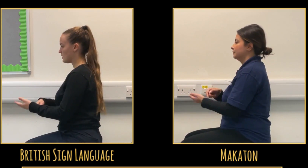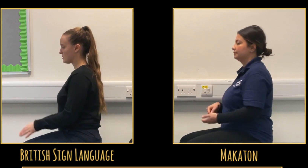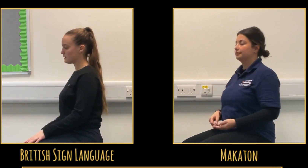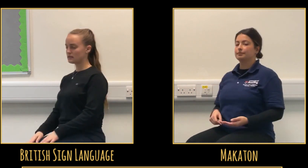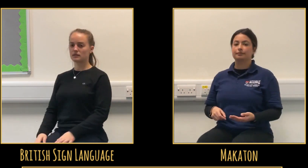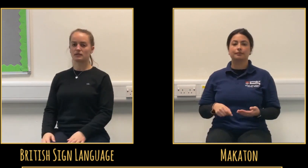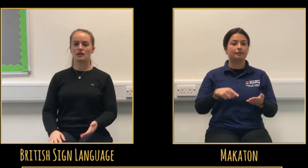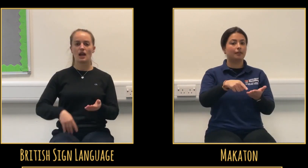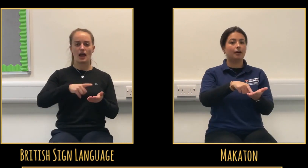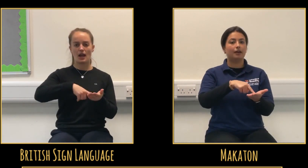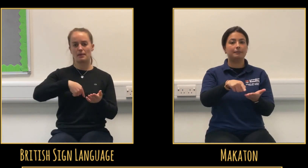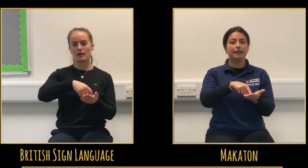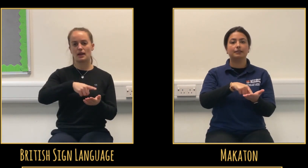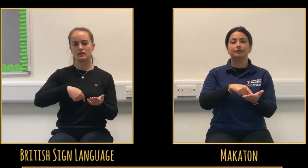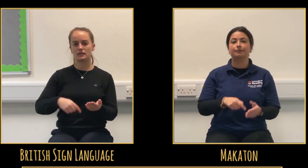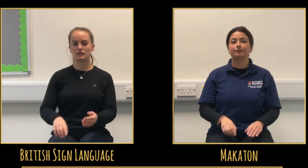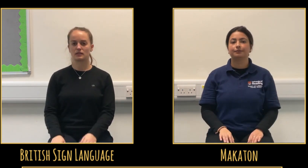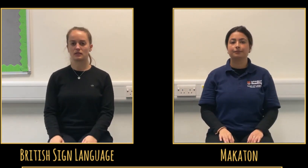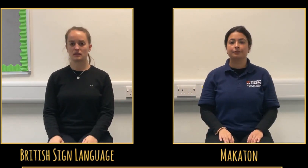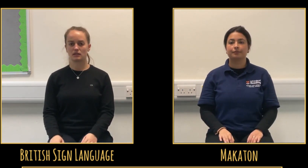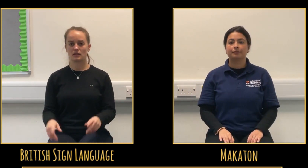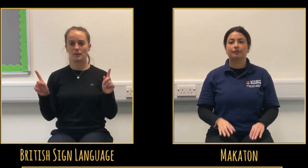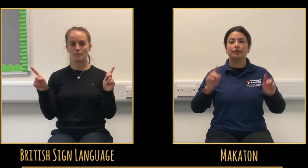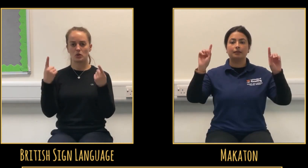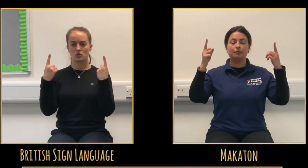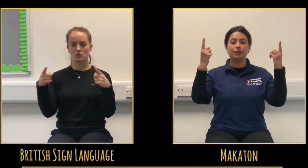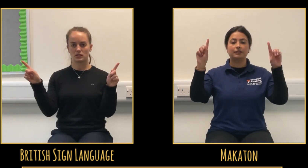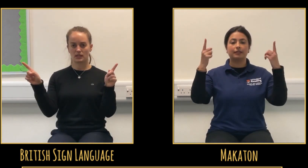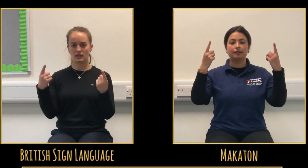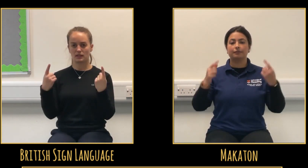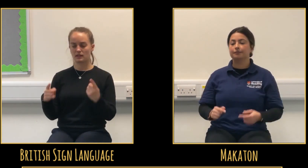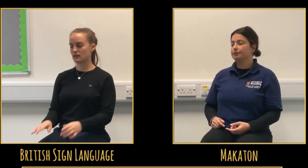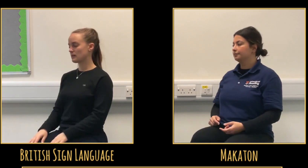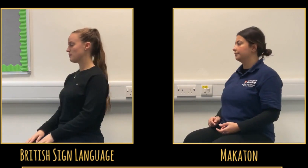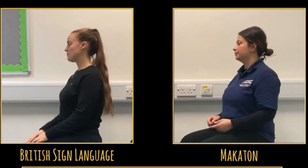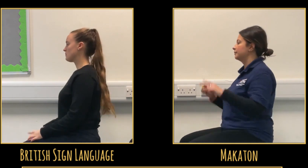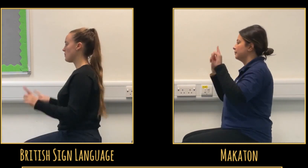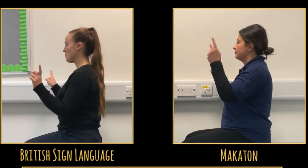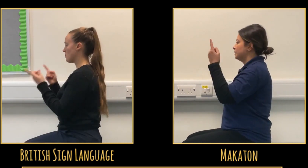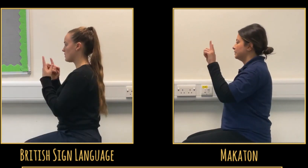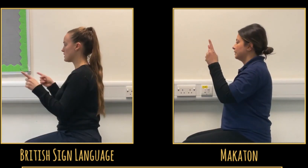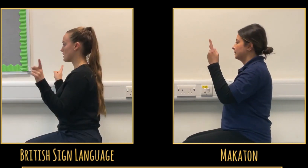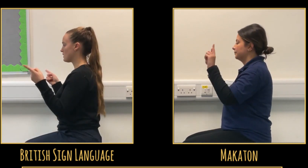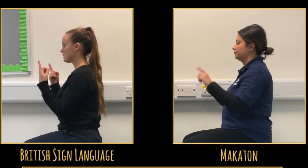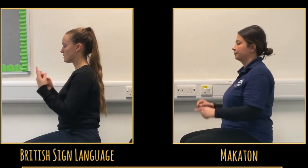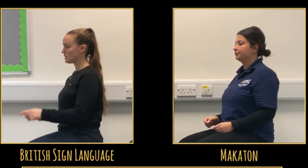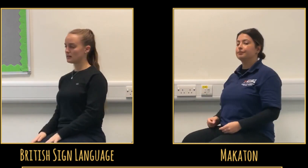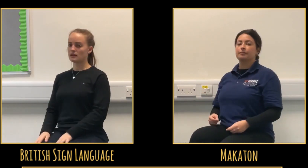iPad. iPad. Music. Music. Music.